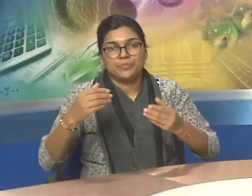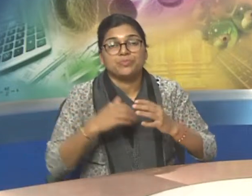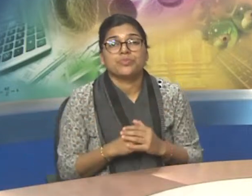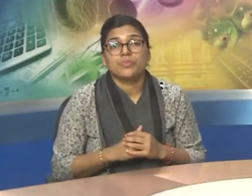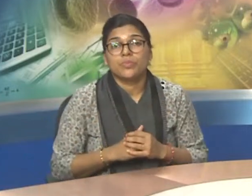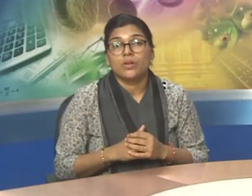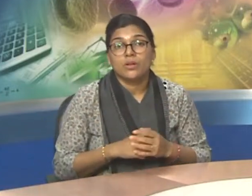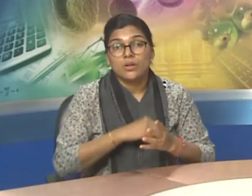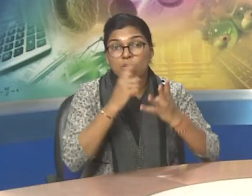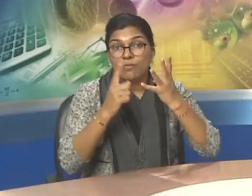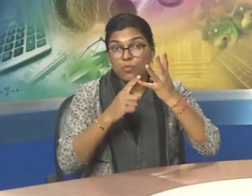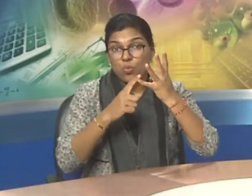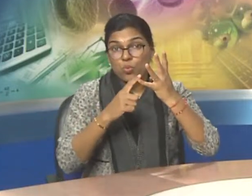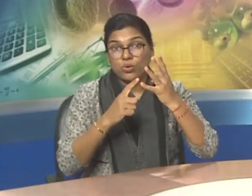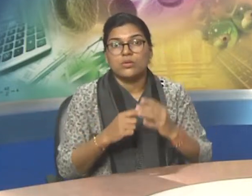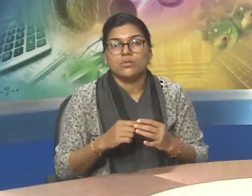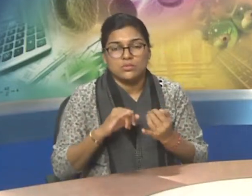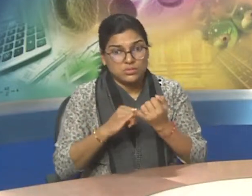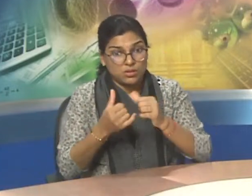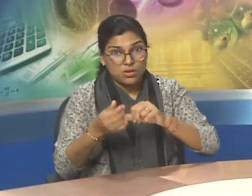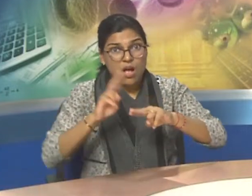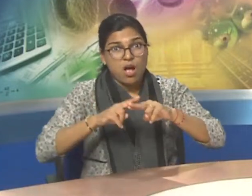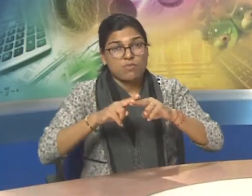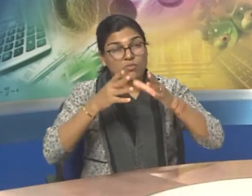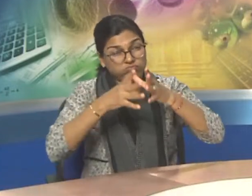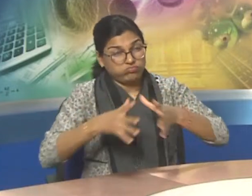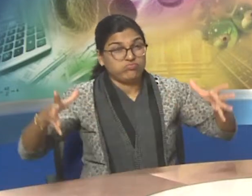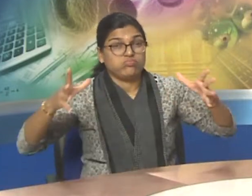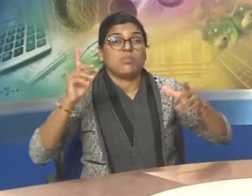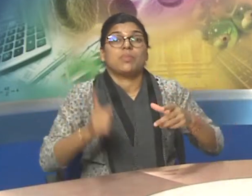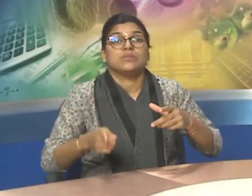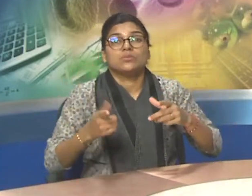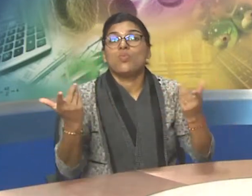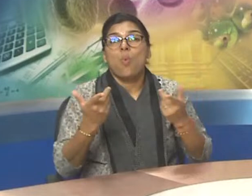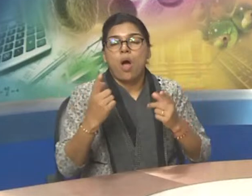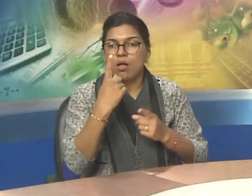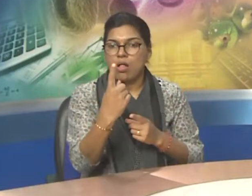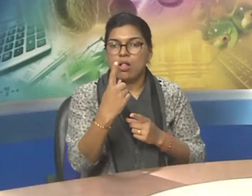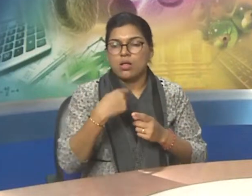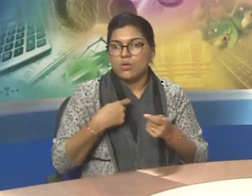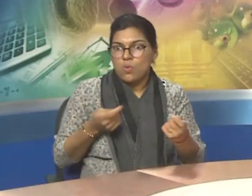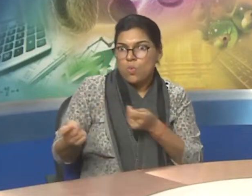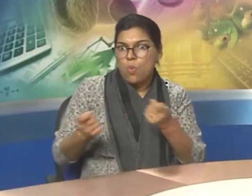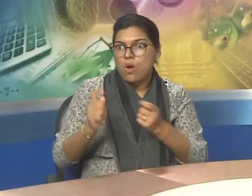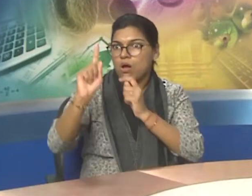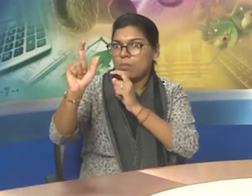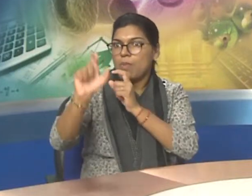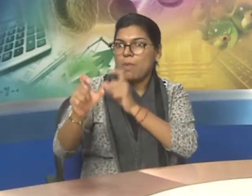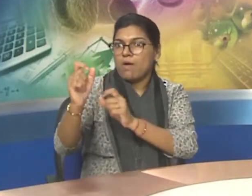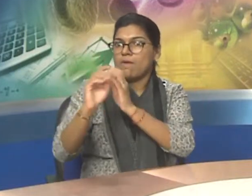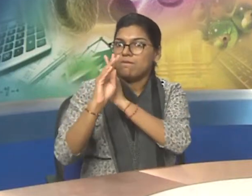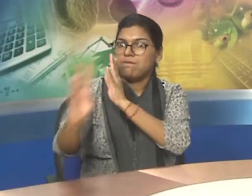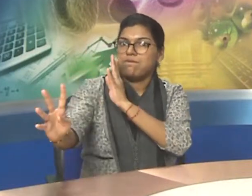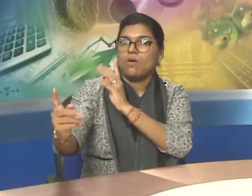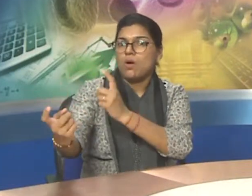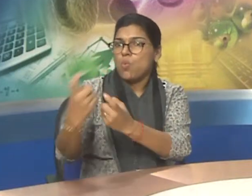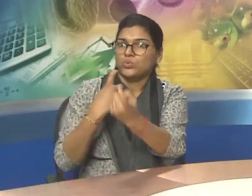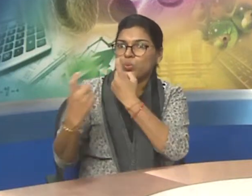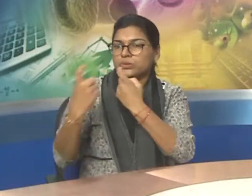provide books of different subjects to the different readers. The fourth implication suggests that there is a growth